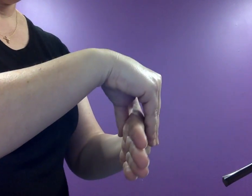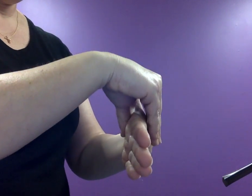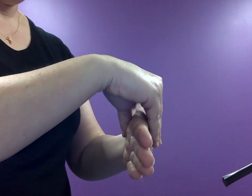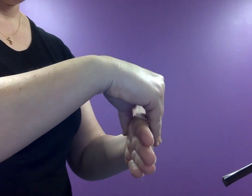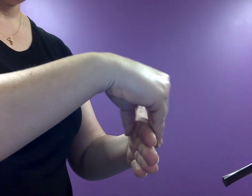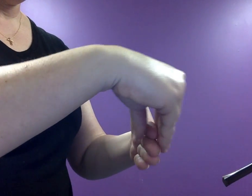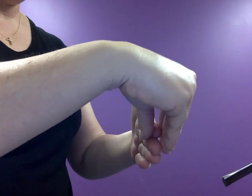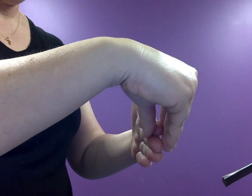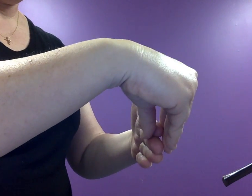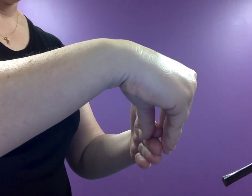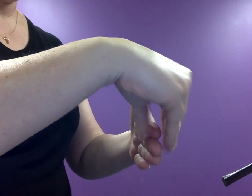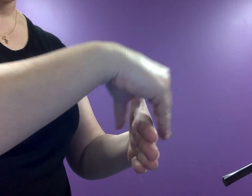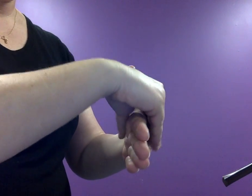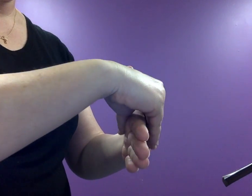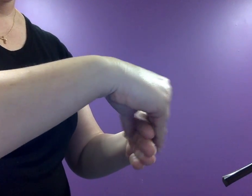And you're going to go out.